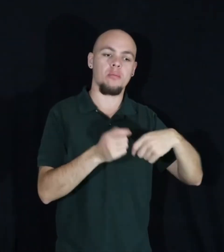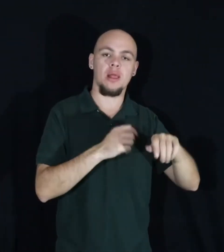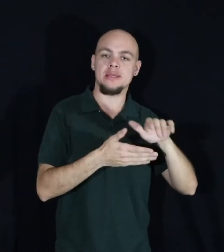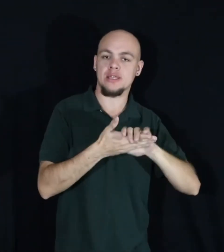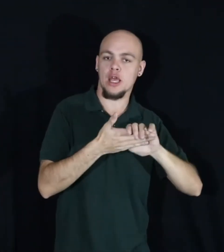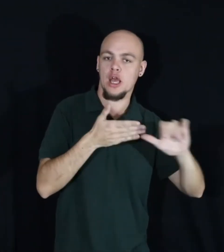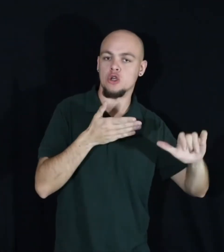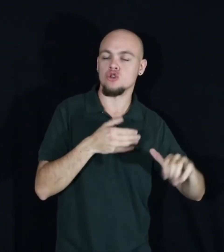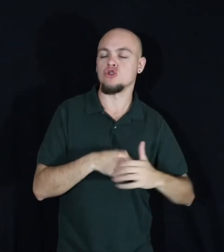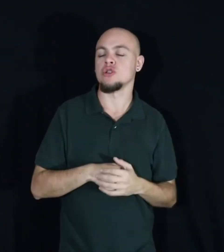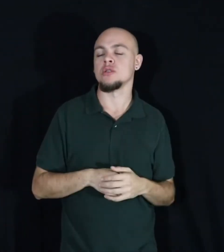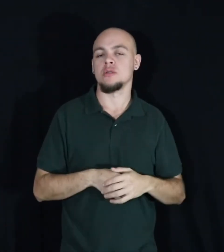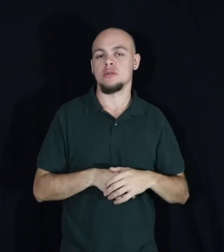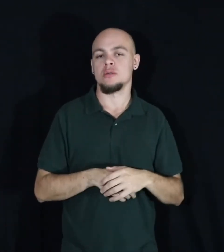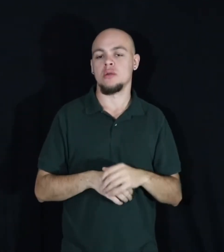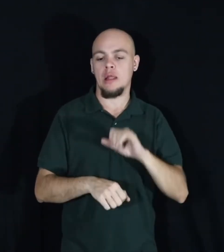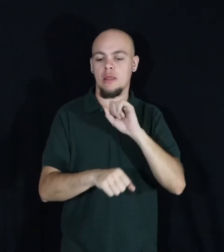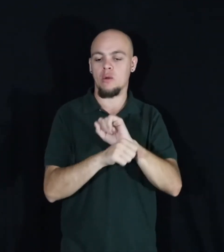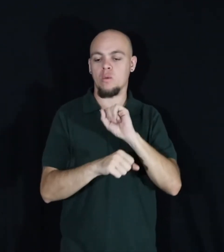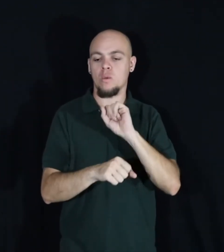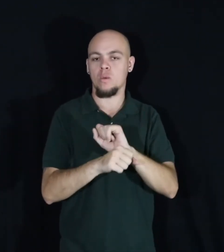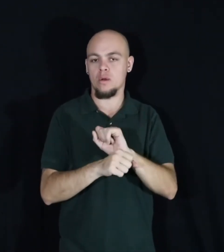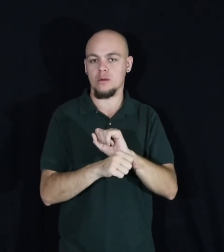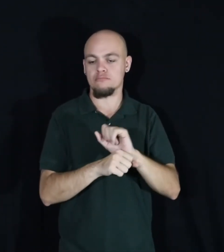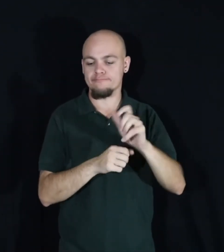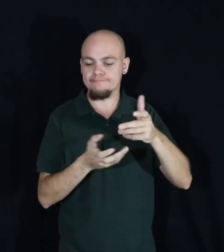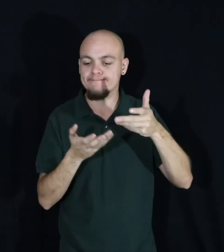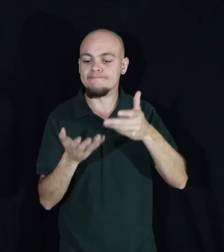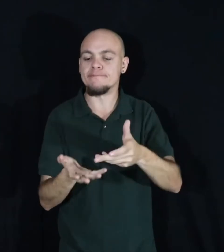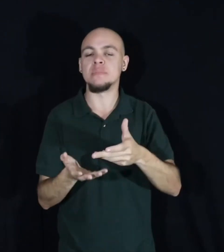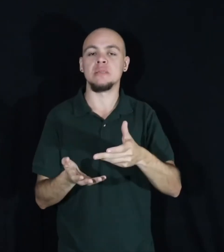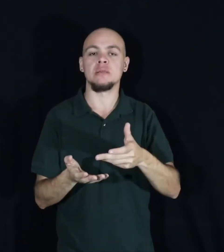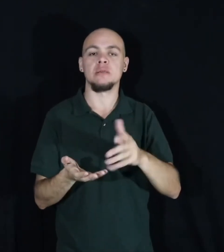right? Hence the effort instead of none at all.